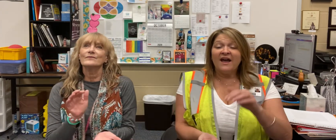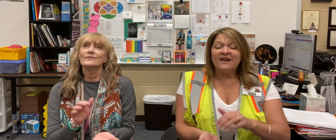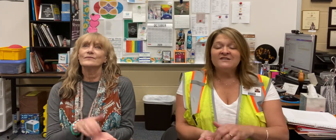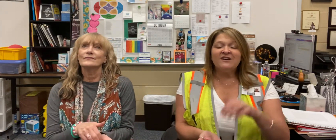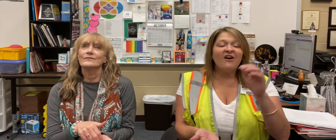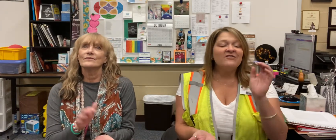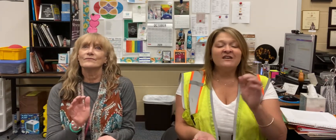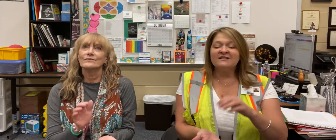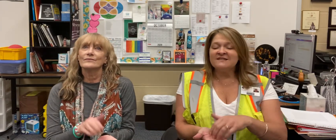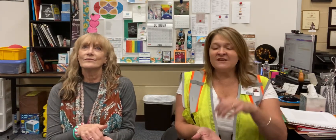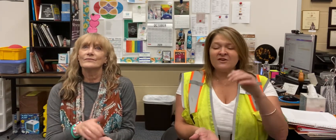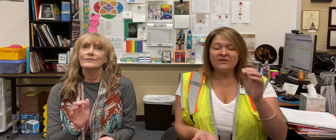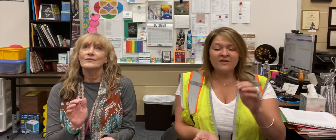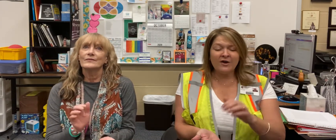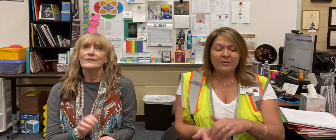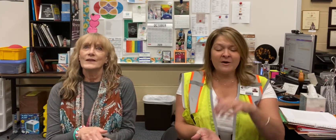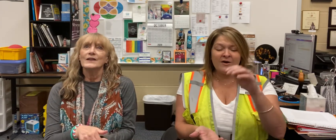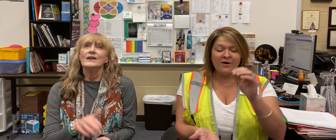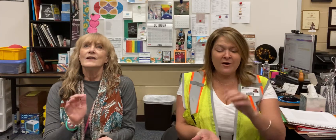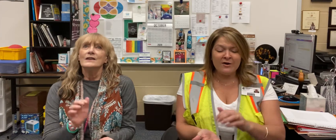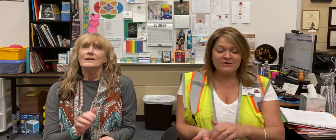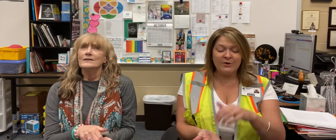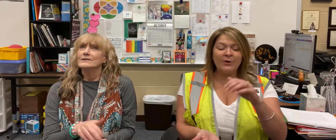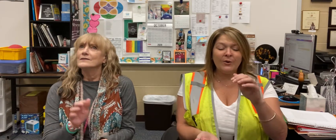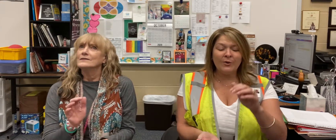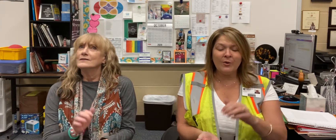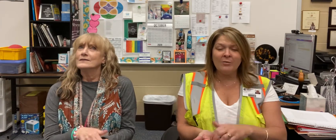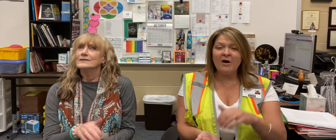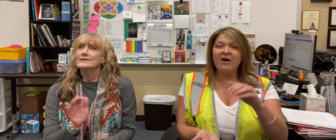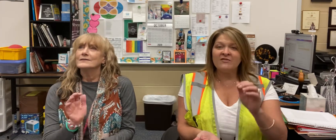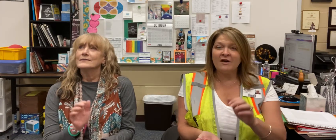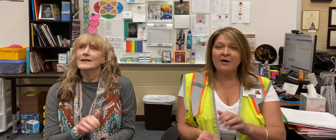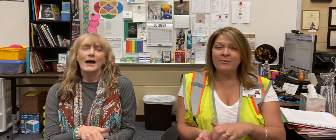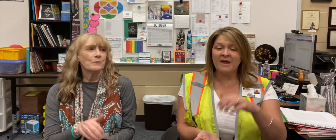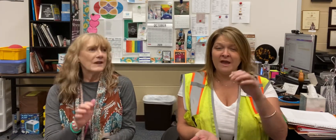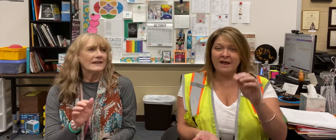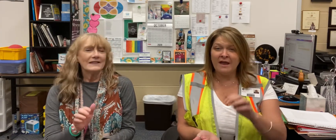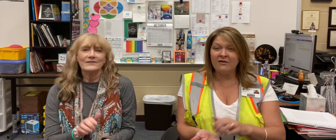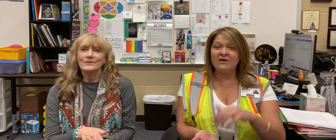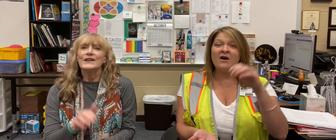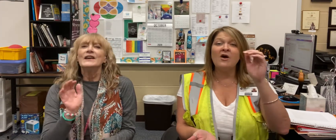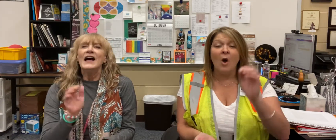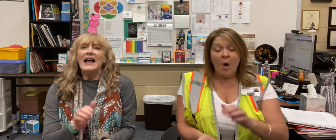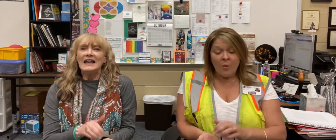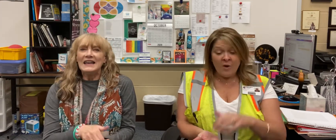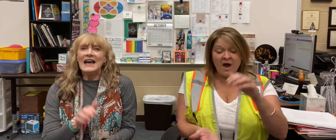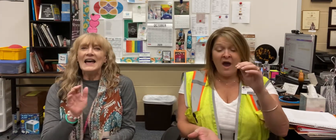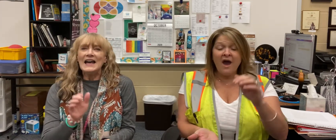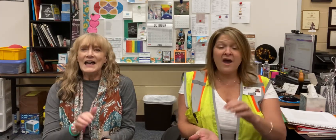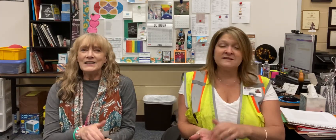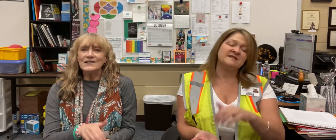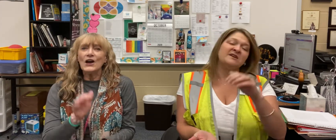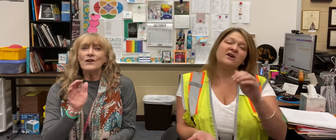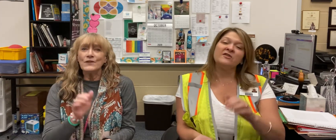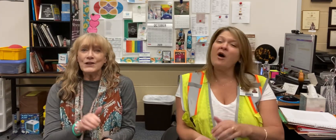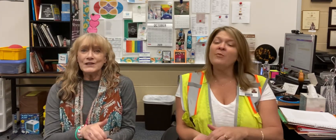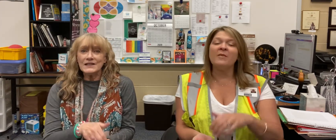Land of the silver birch, home of the beaver. Where still the